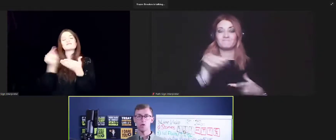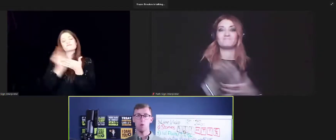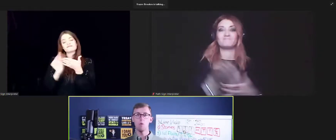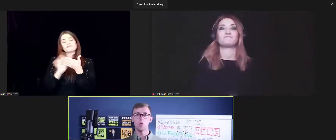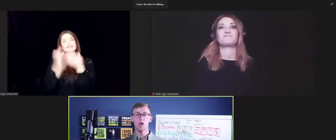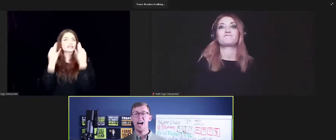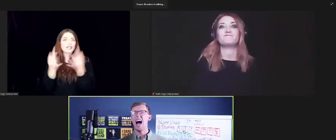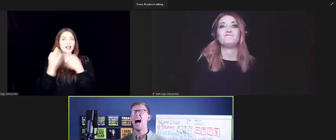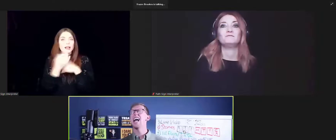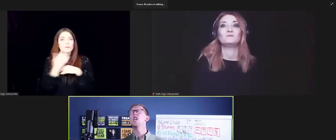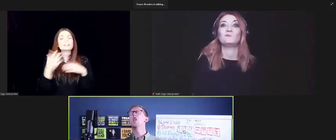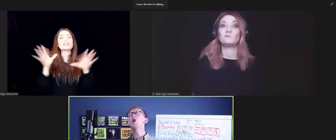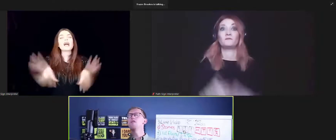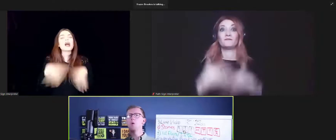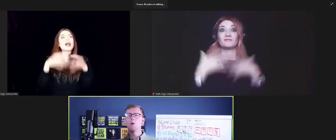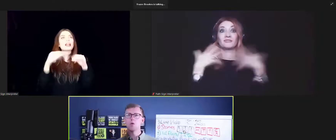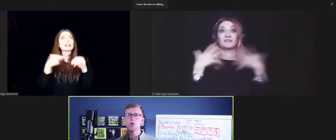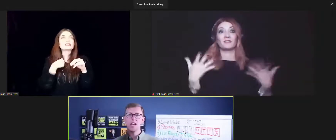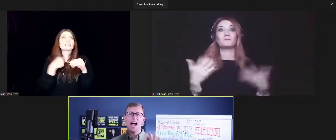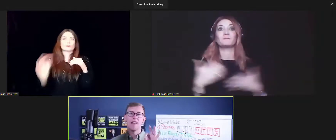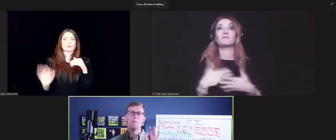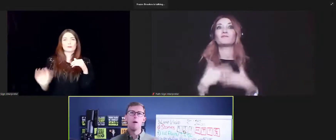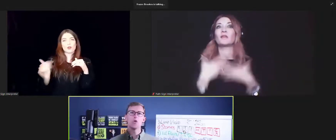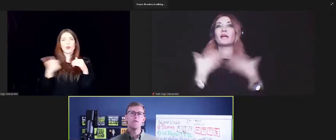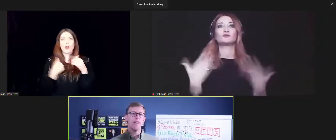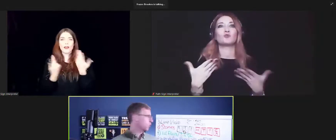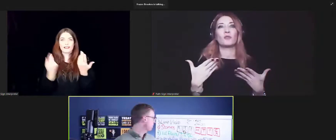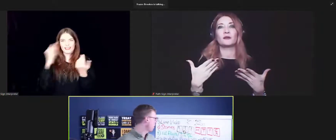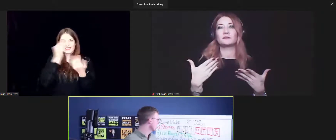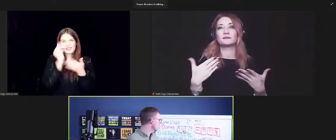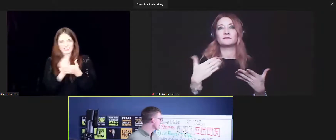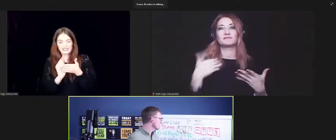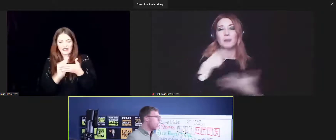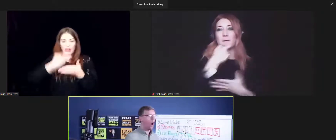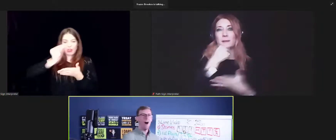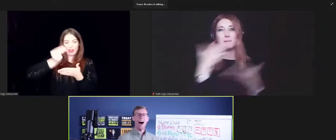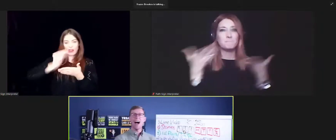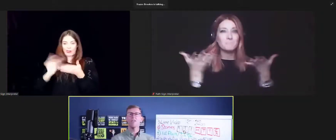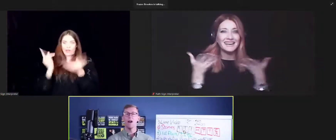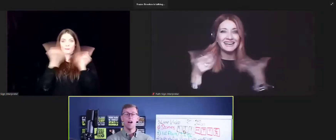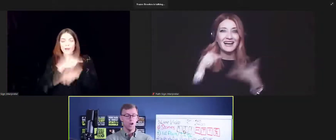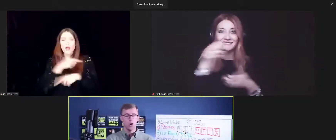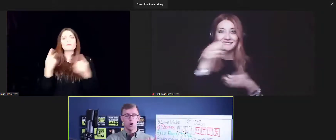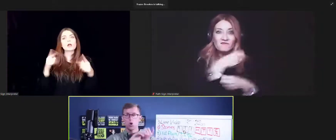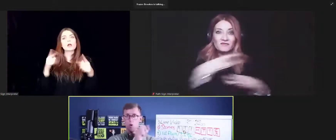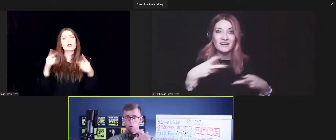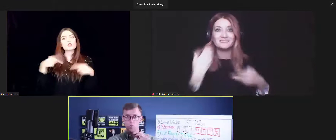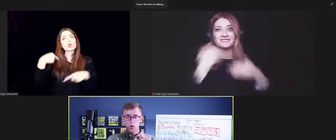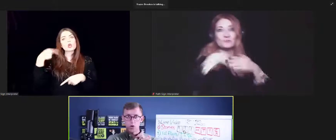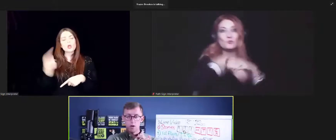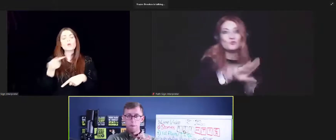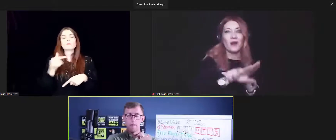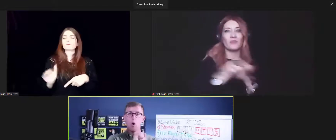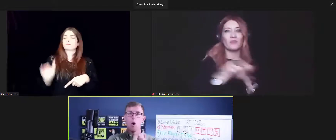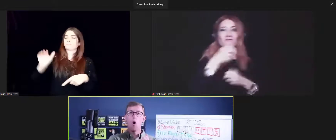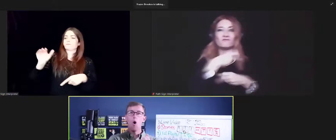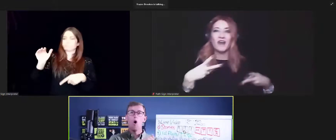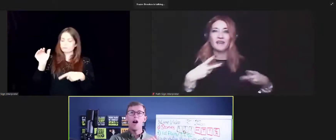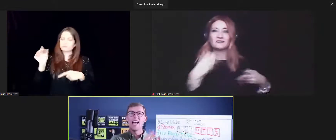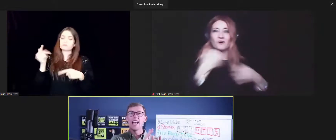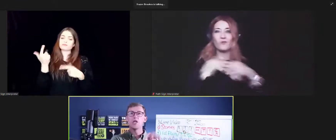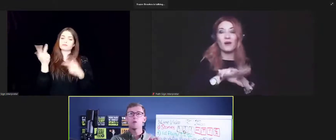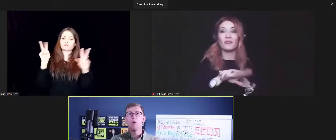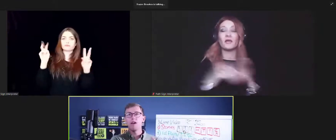of quotes. I love quotes. And the motivational posts are either quotes